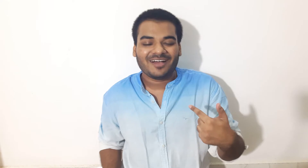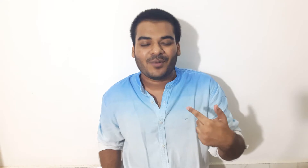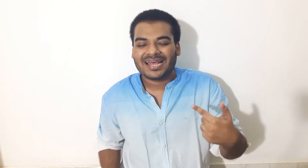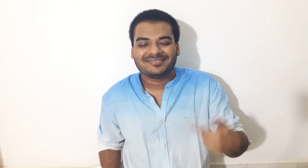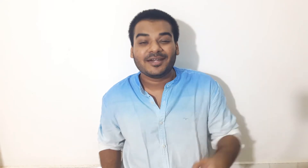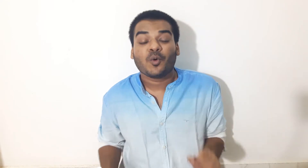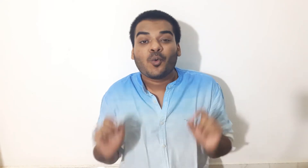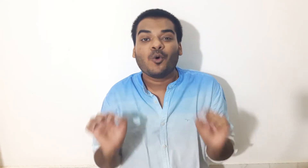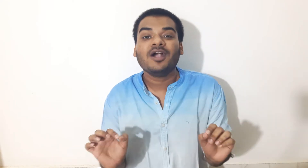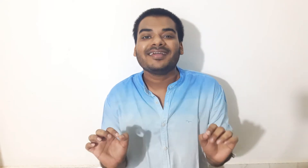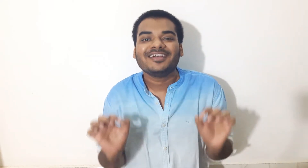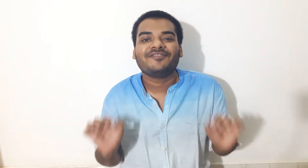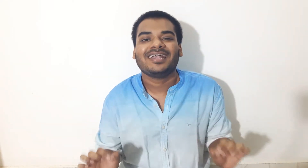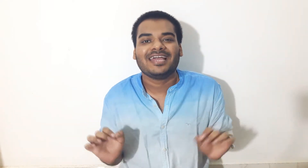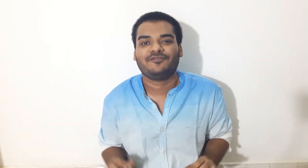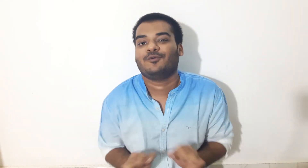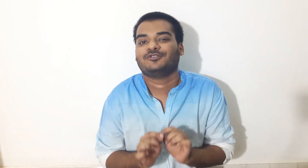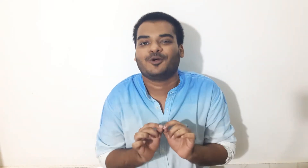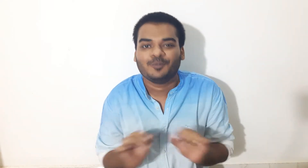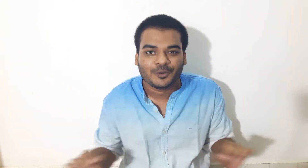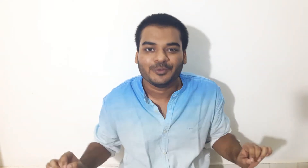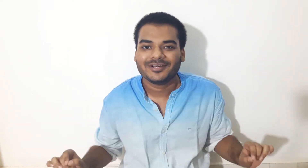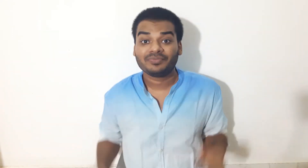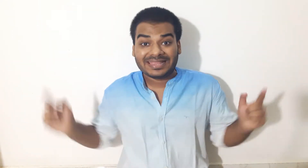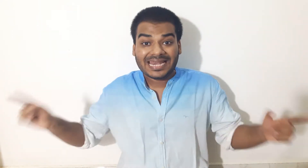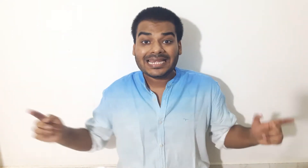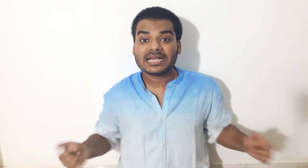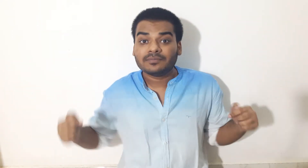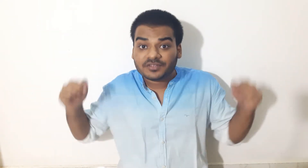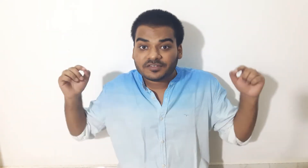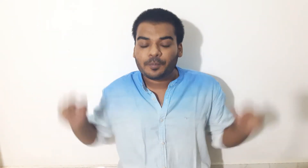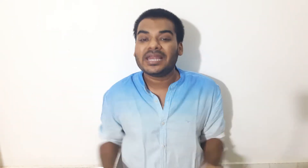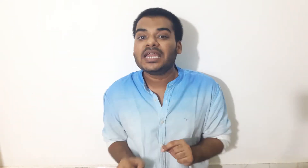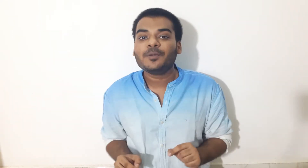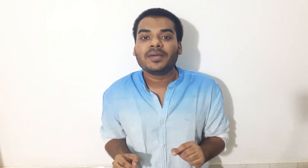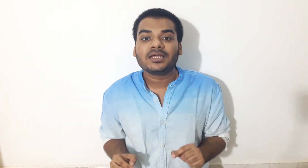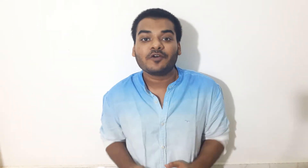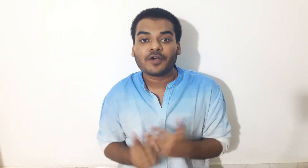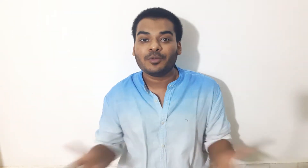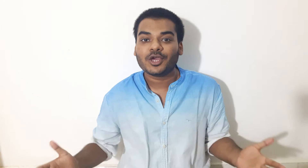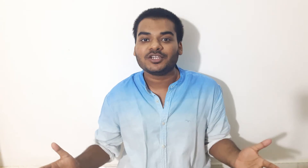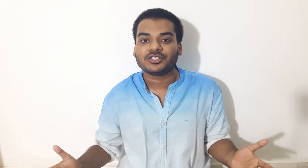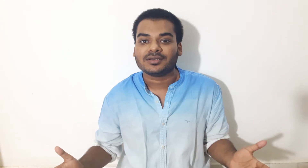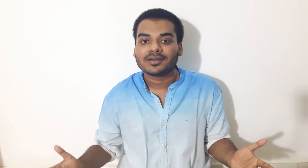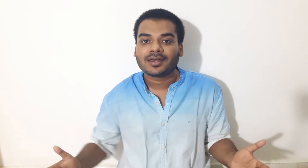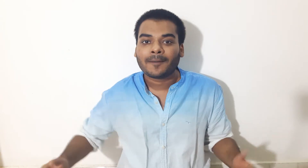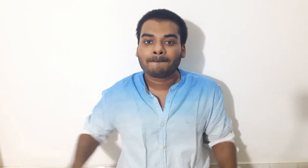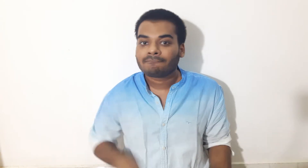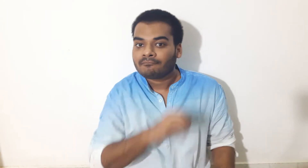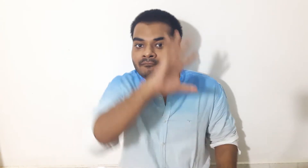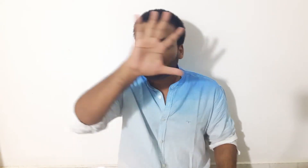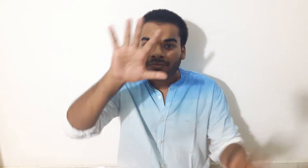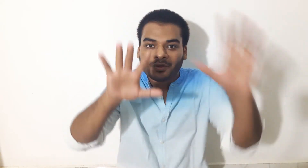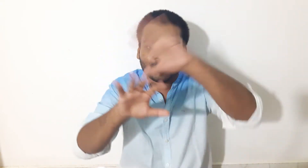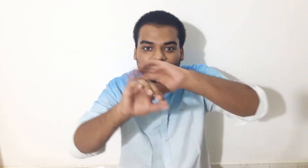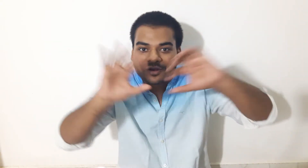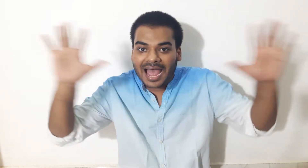Well, I said, what if our life goes on mute? Then comes this brilliant method of communication. Use your